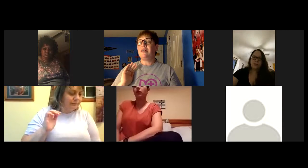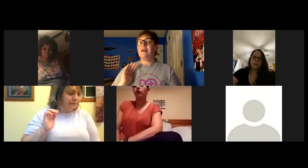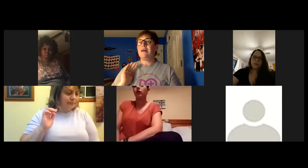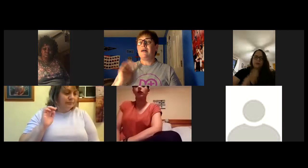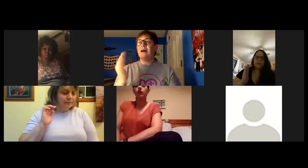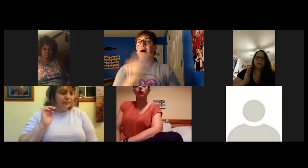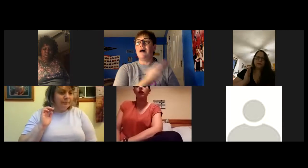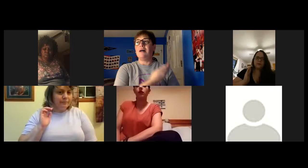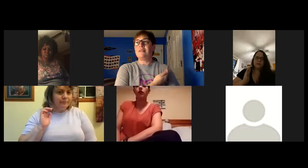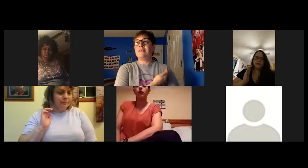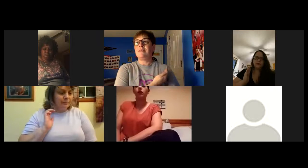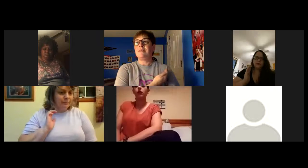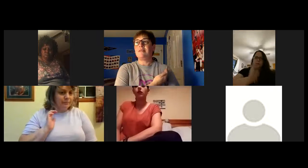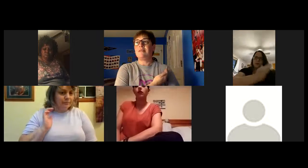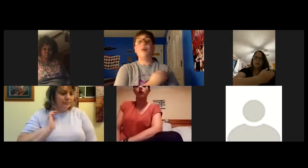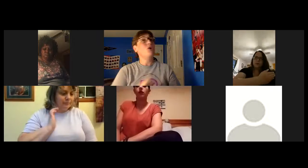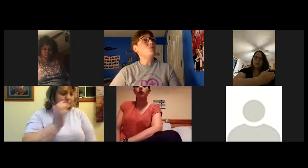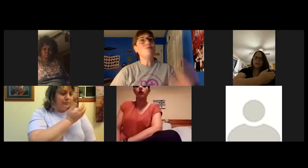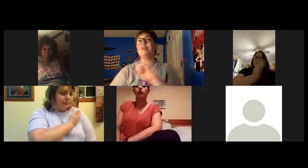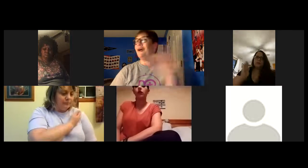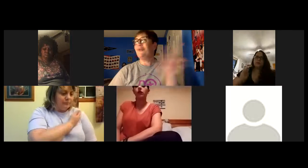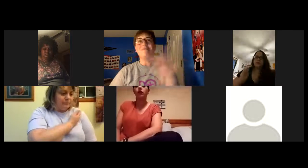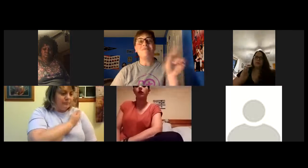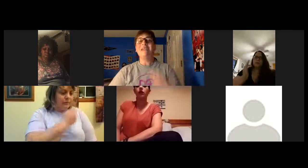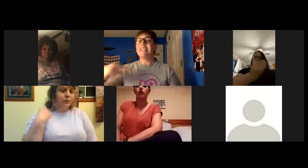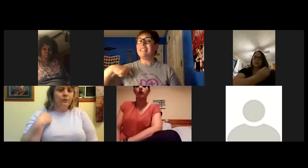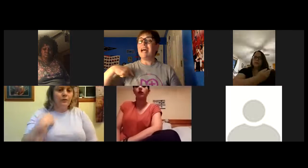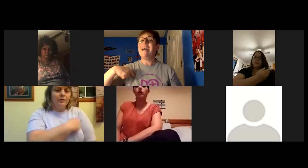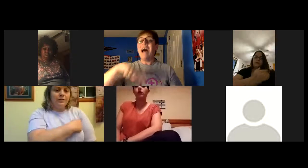doing us. No.